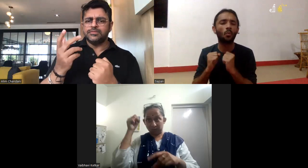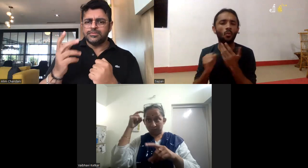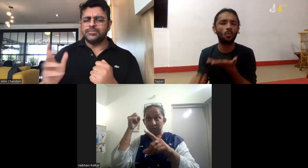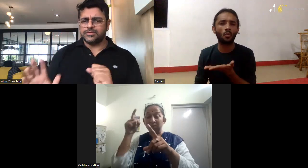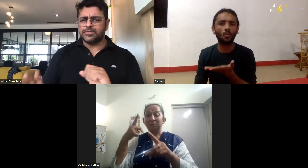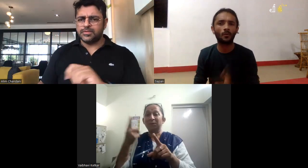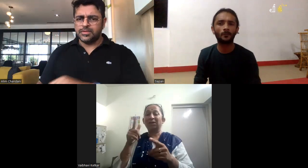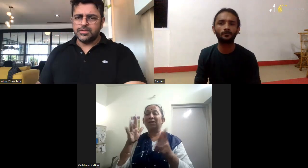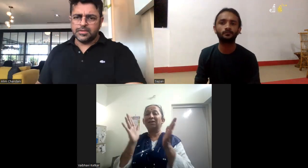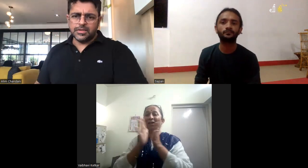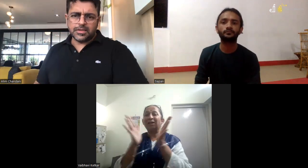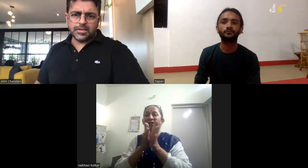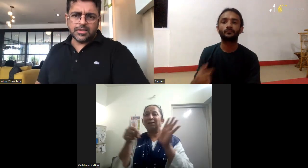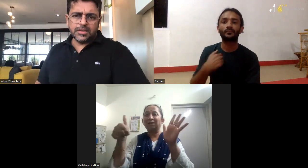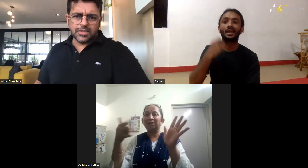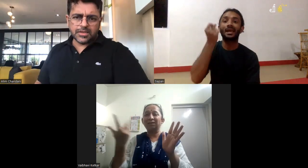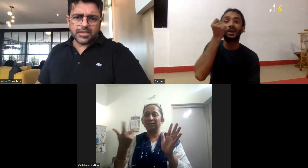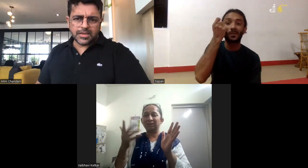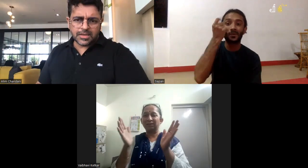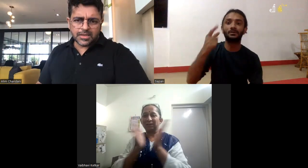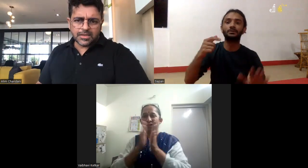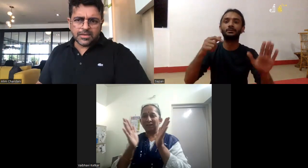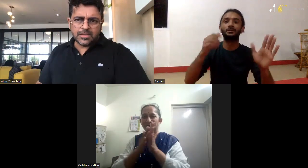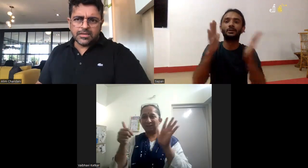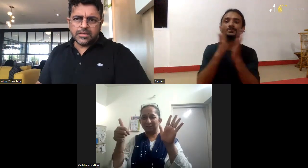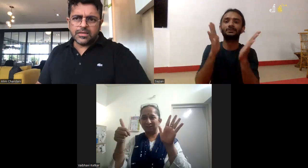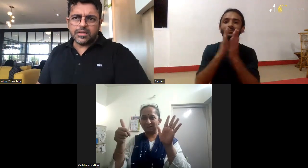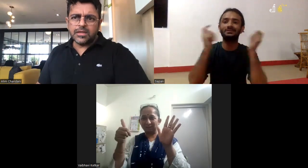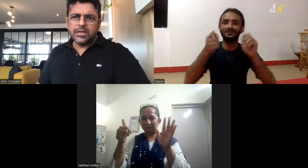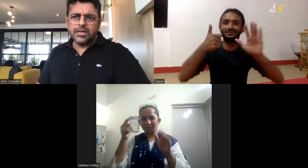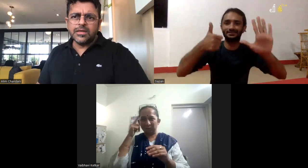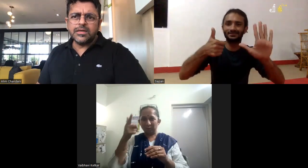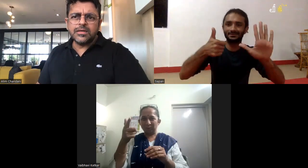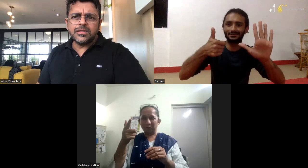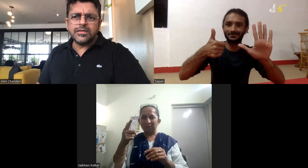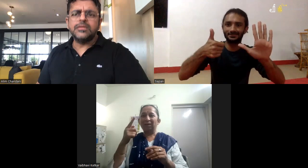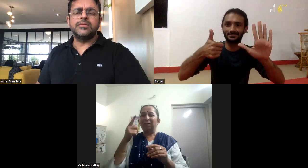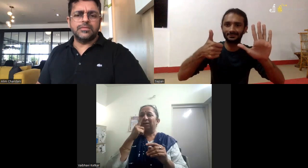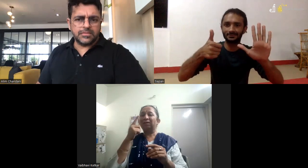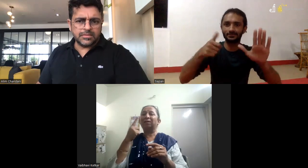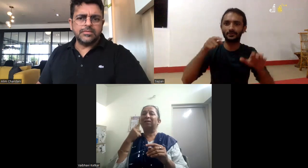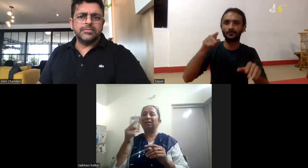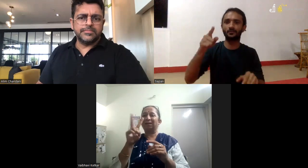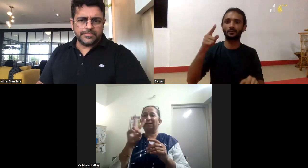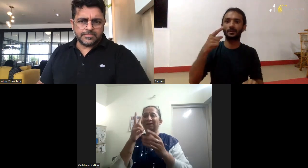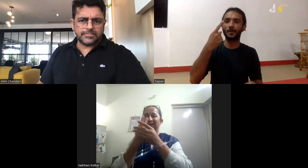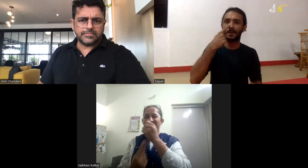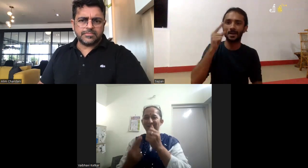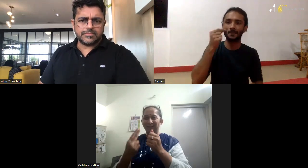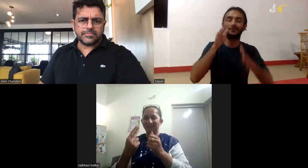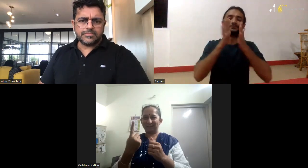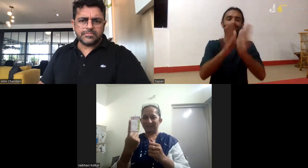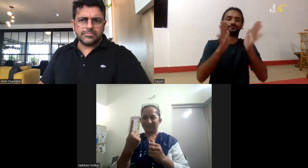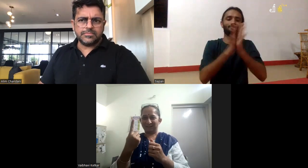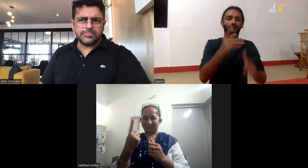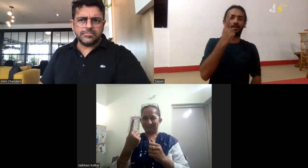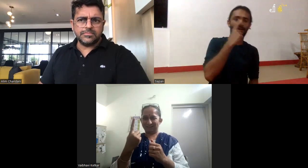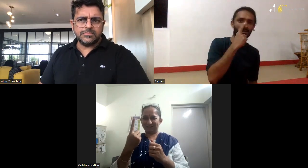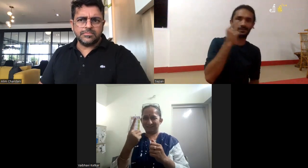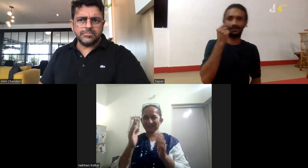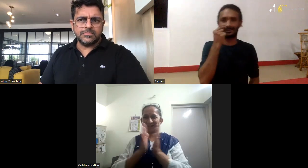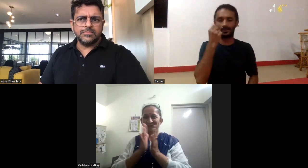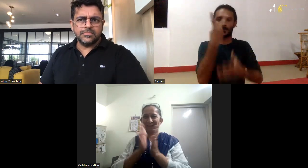our family. So the deaf means, I mean, the leader, they are supposed to help other deaf people. But here in Pune, there is